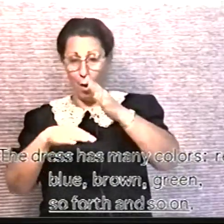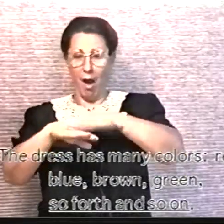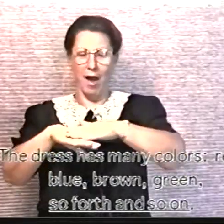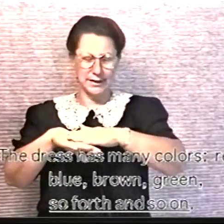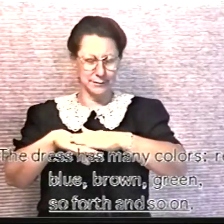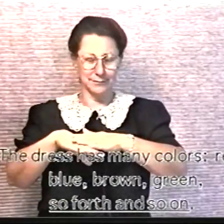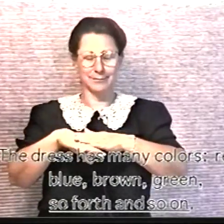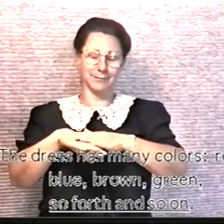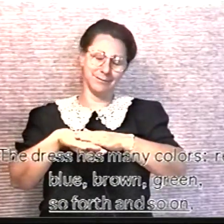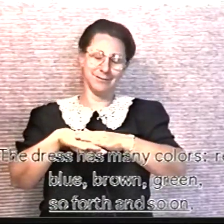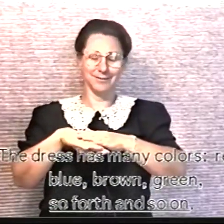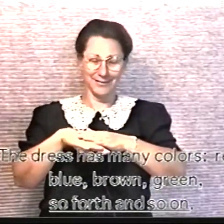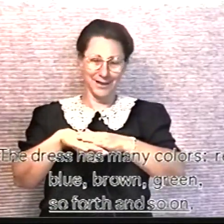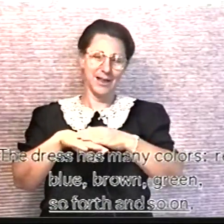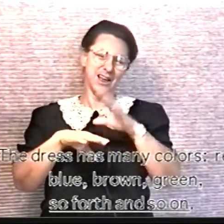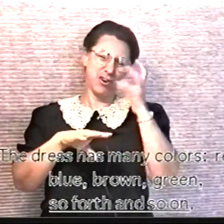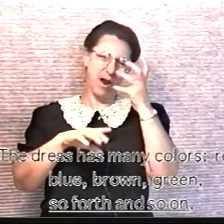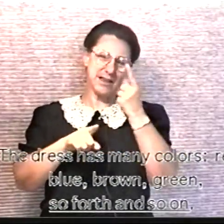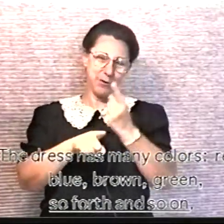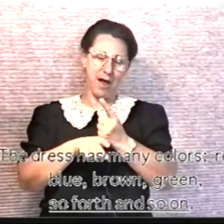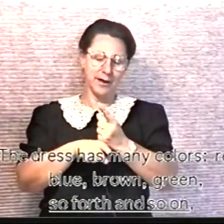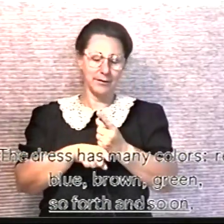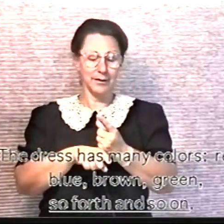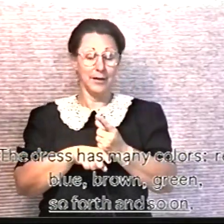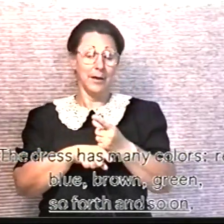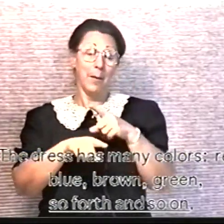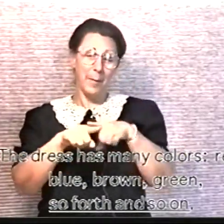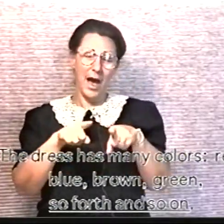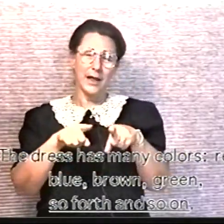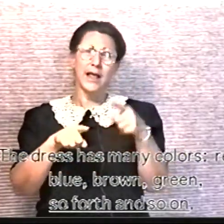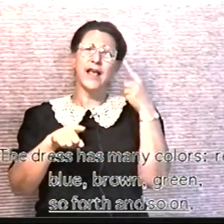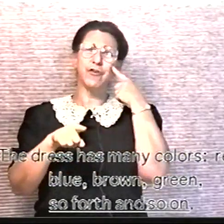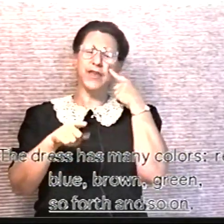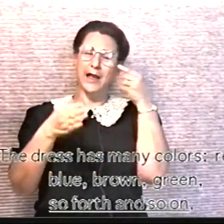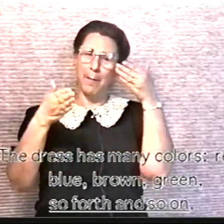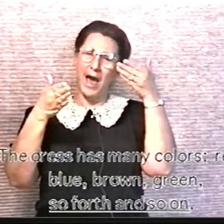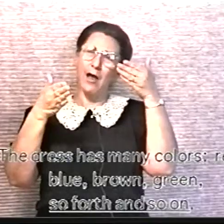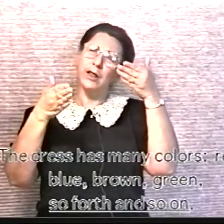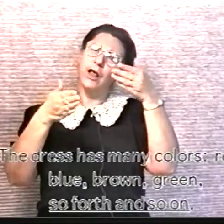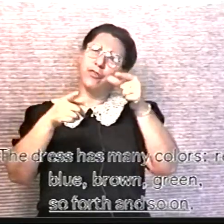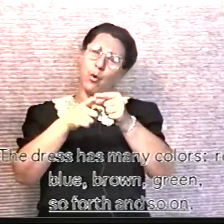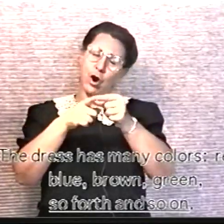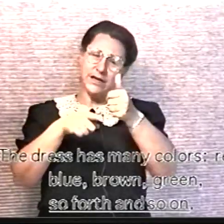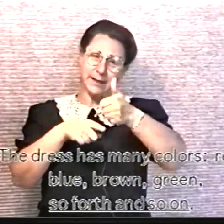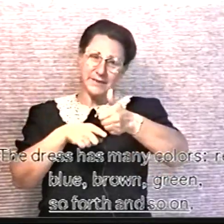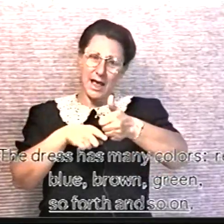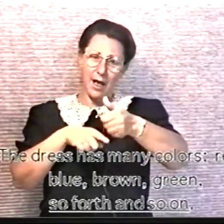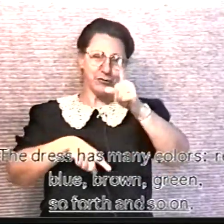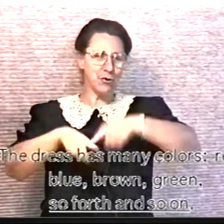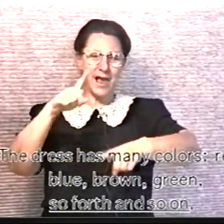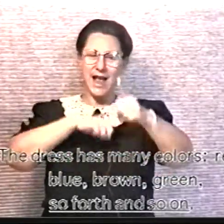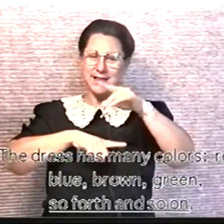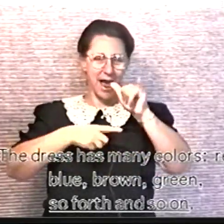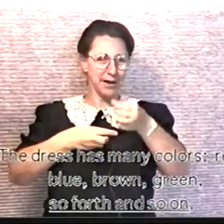on, crazy, right? But if you think about the words themselves, you can't sign them that